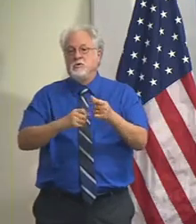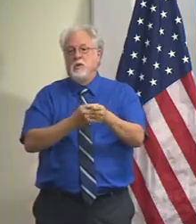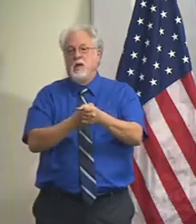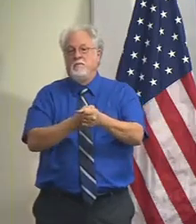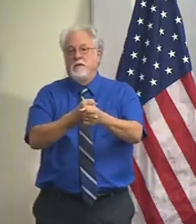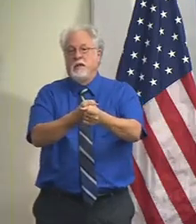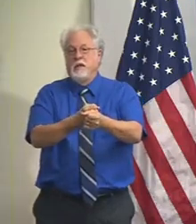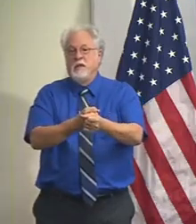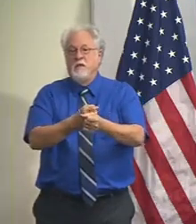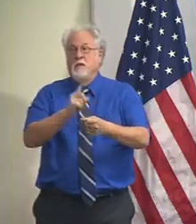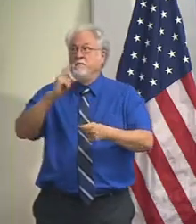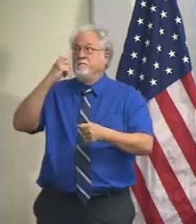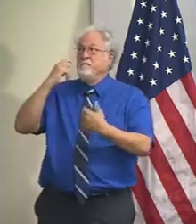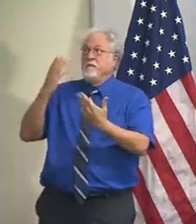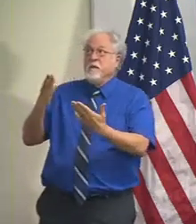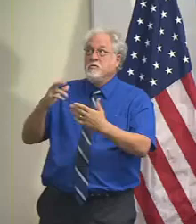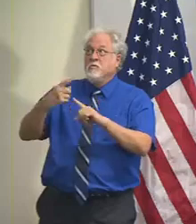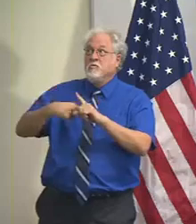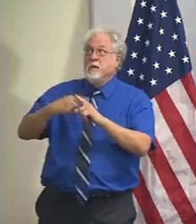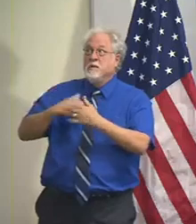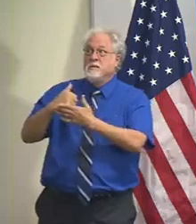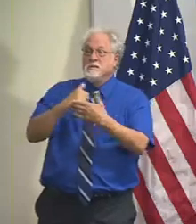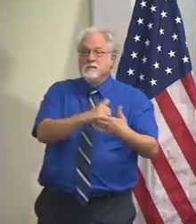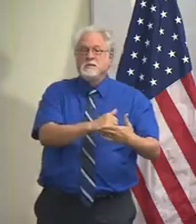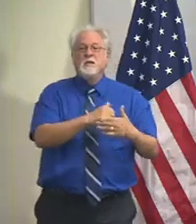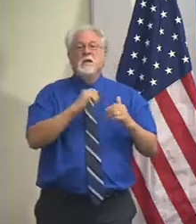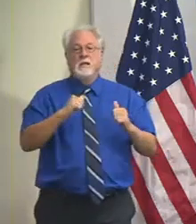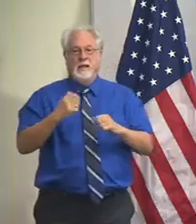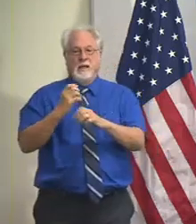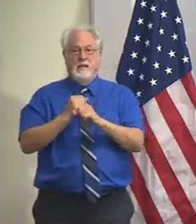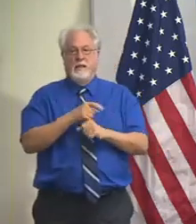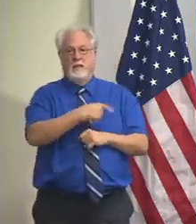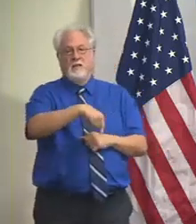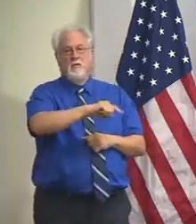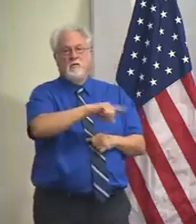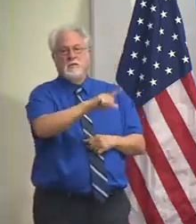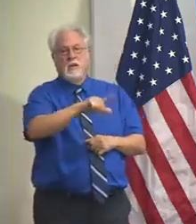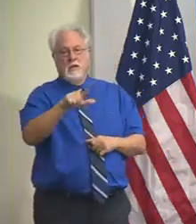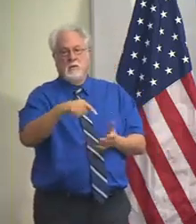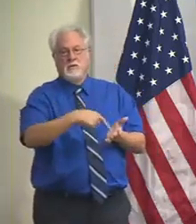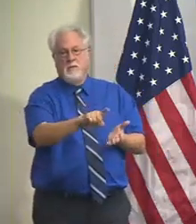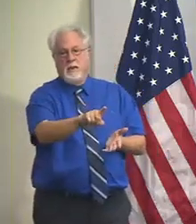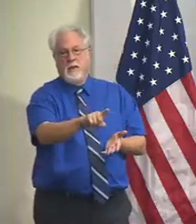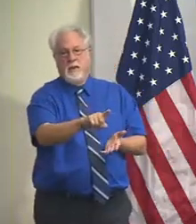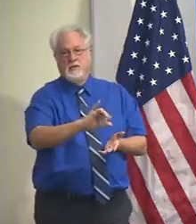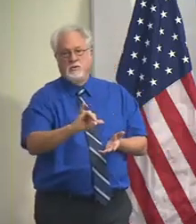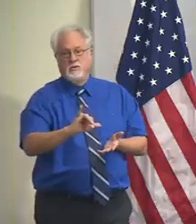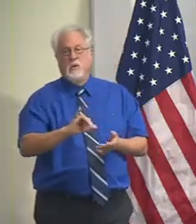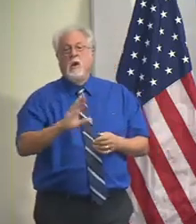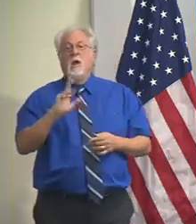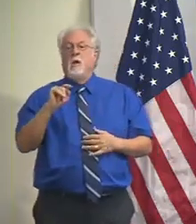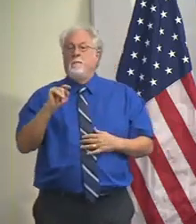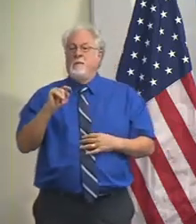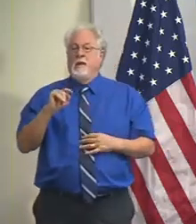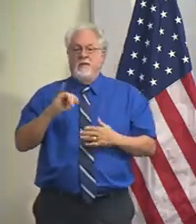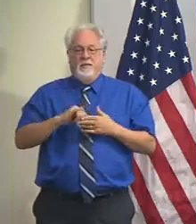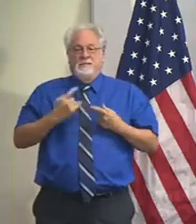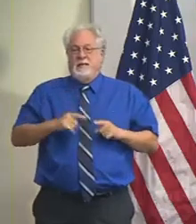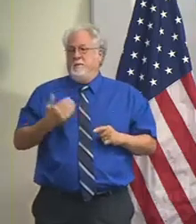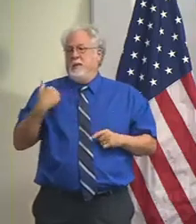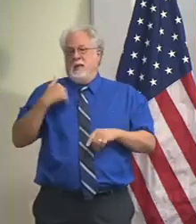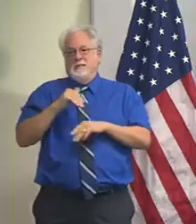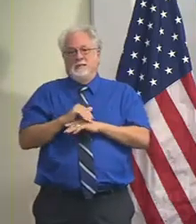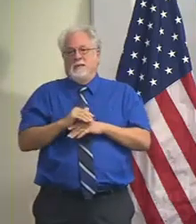for federal rental assistance so that we can get those landlords paid as well. But this happened last